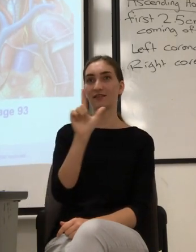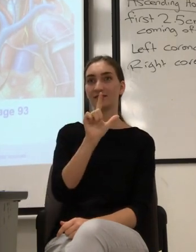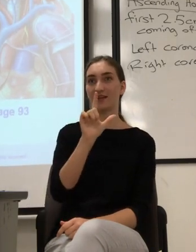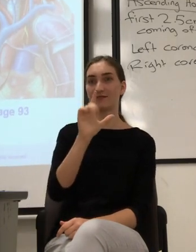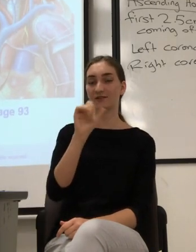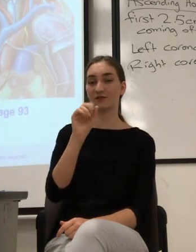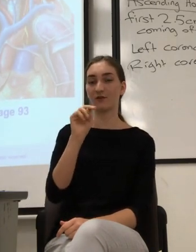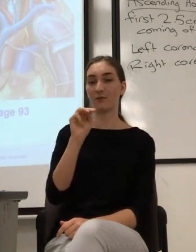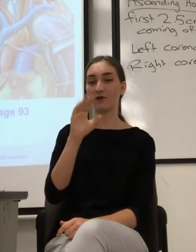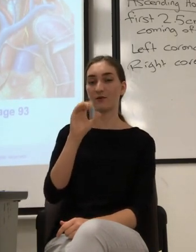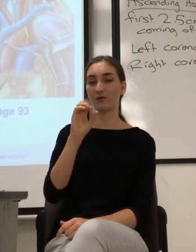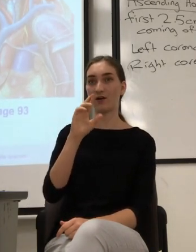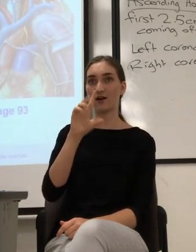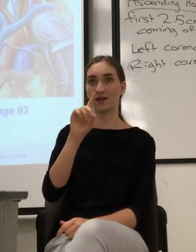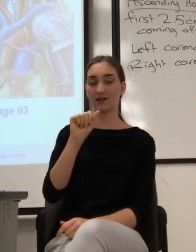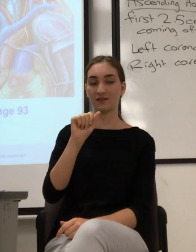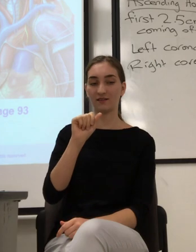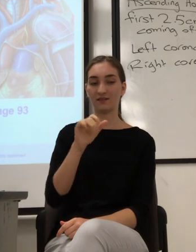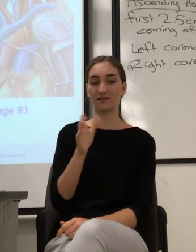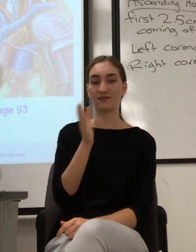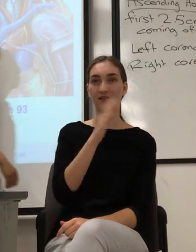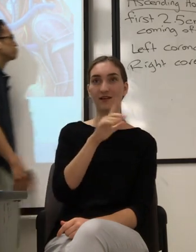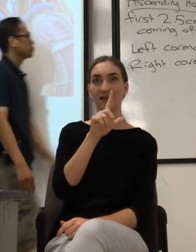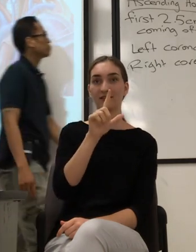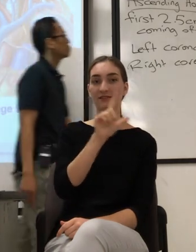left subclavian.